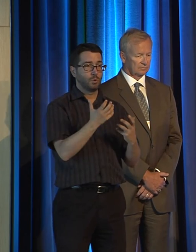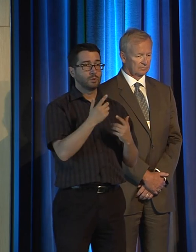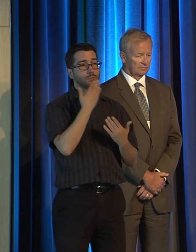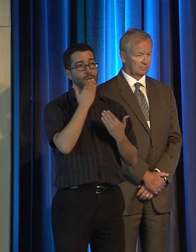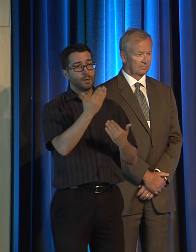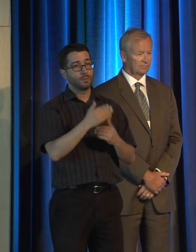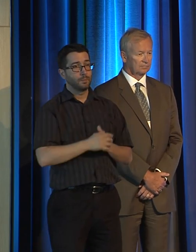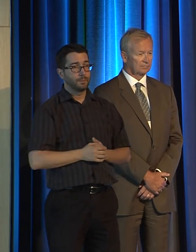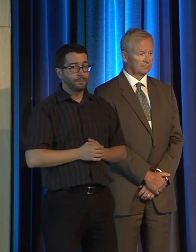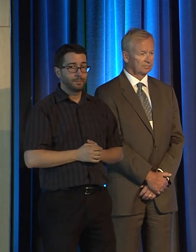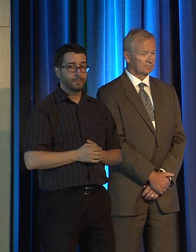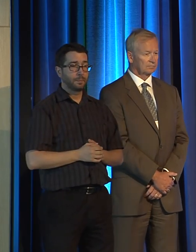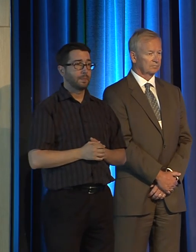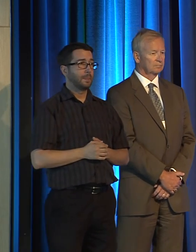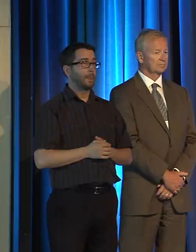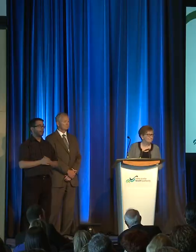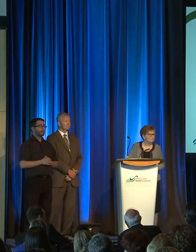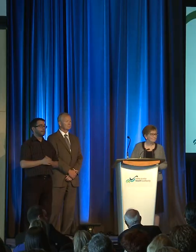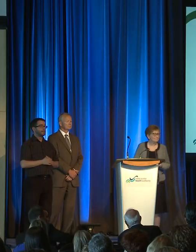important.